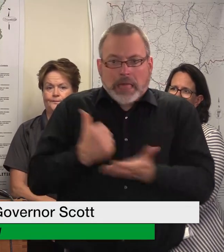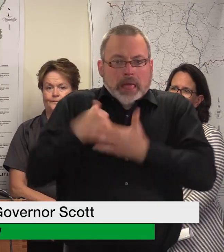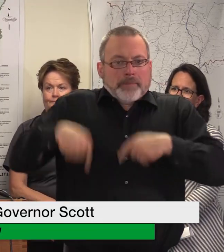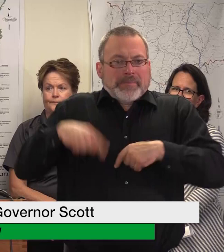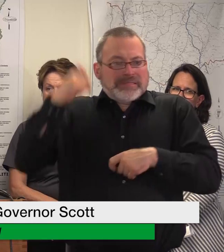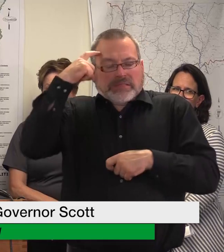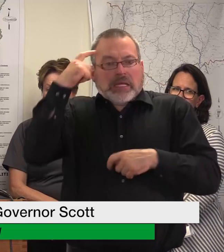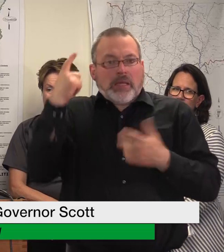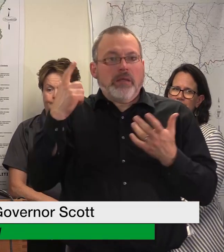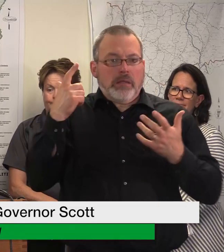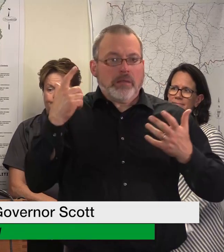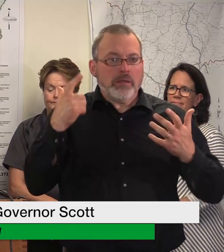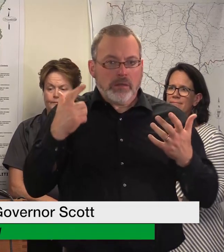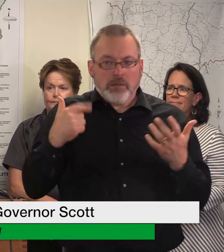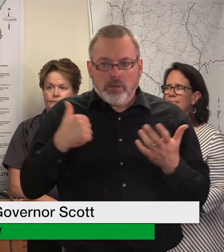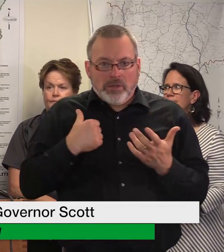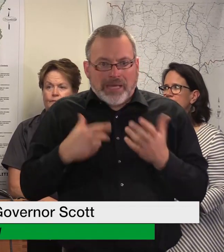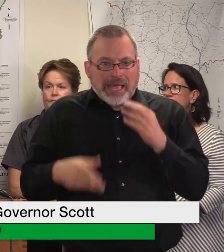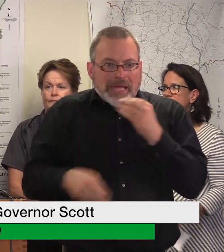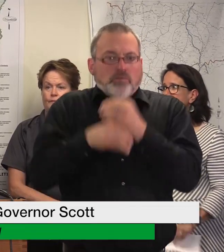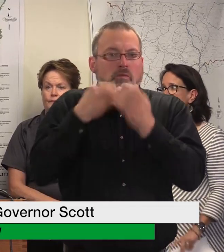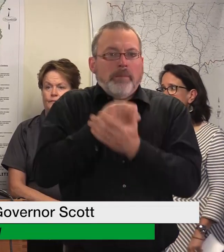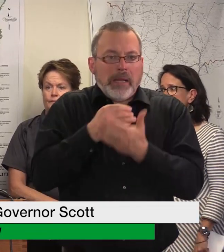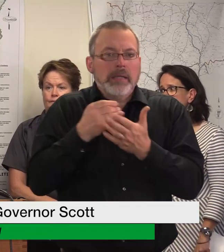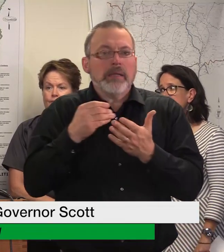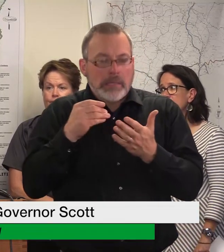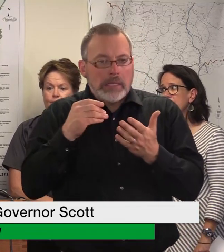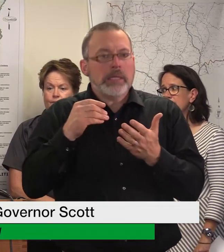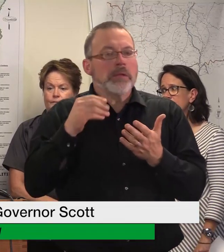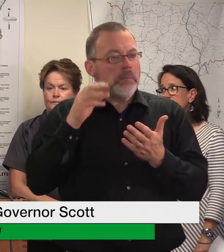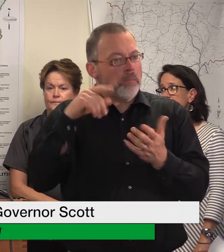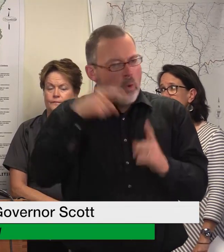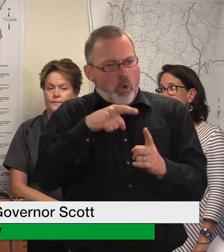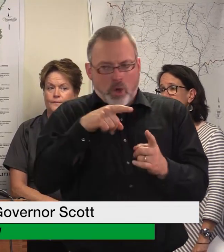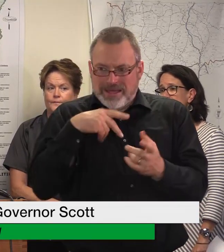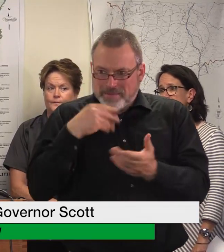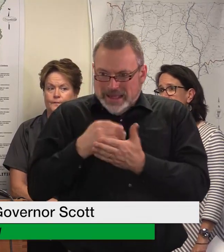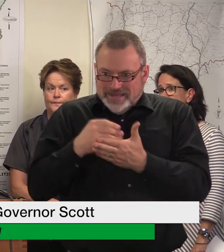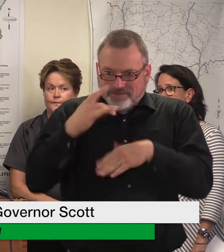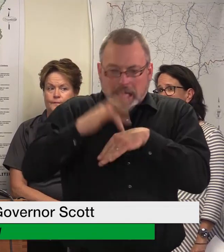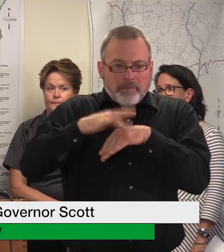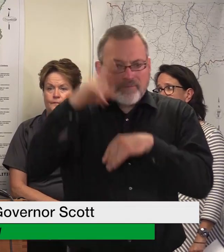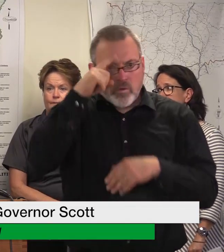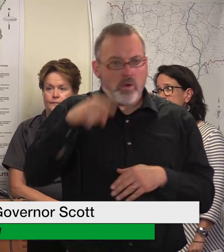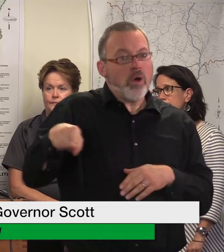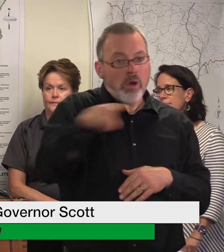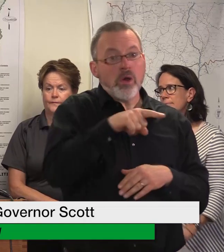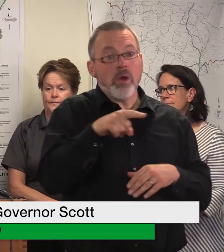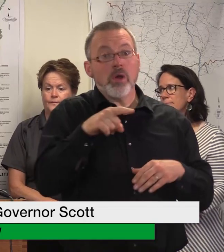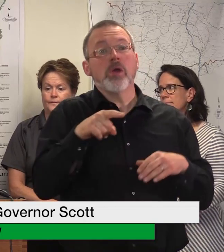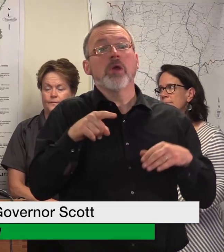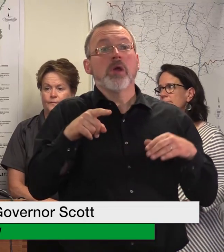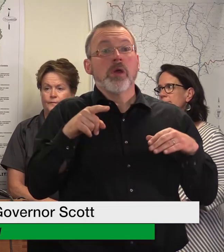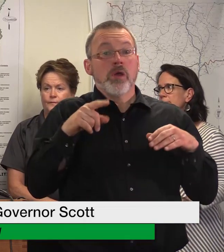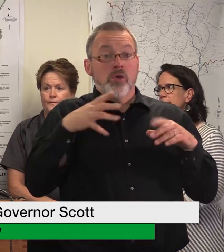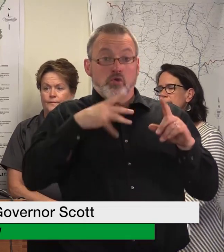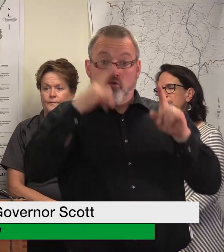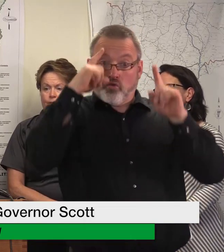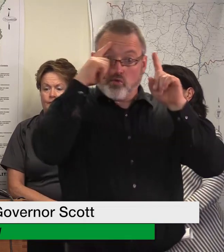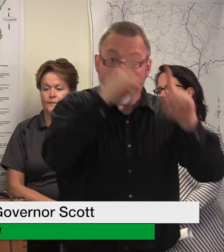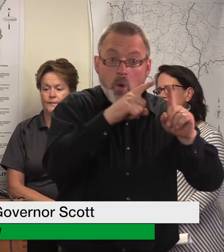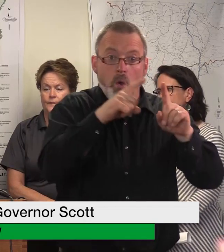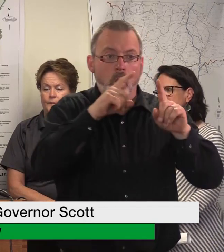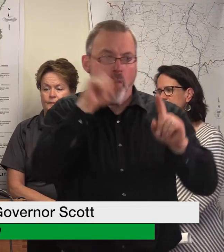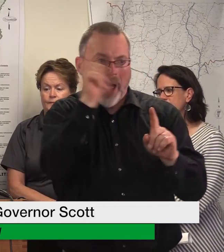this is one-time money, a one-time event. We've allocated all of this money for projects and infrastructure and so